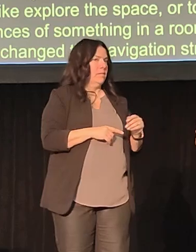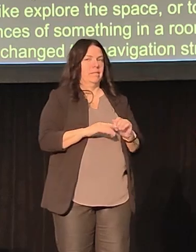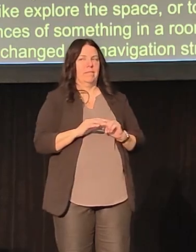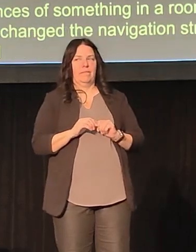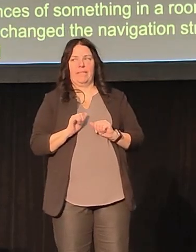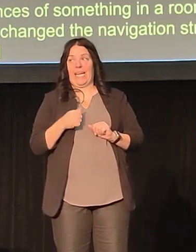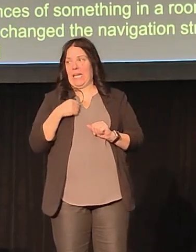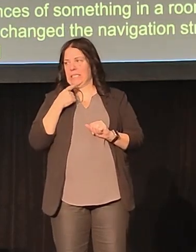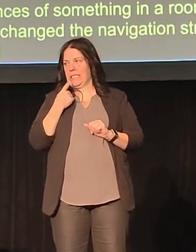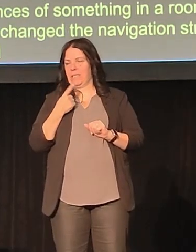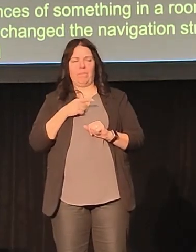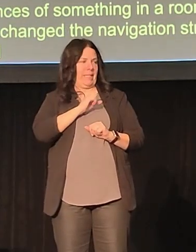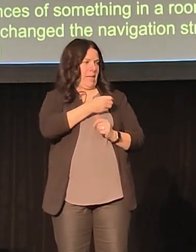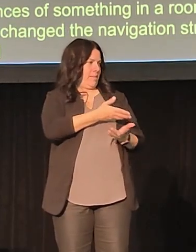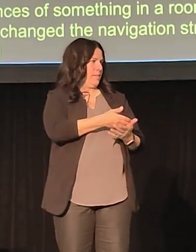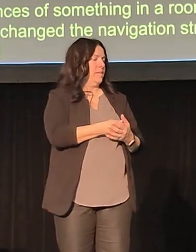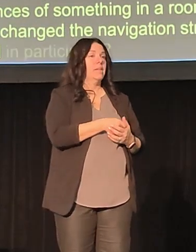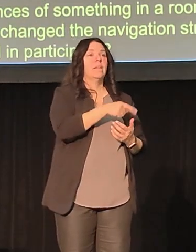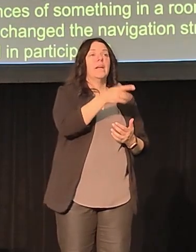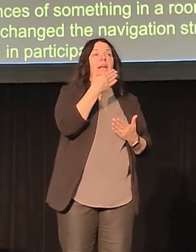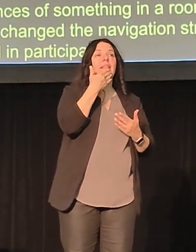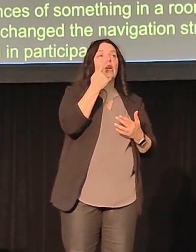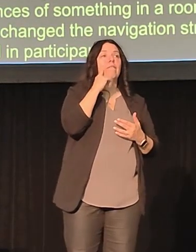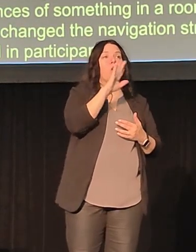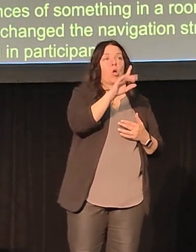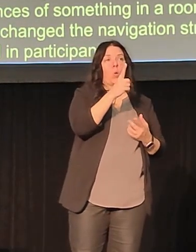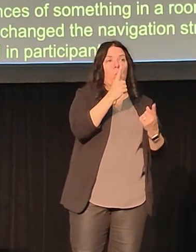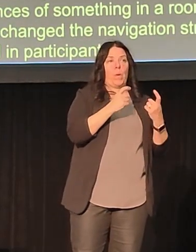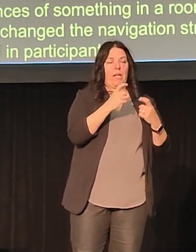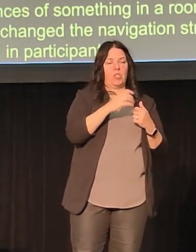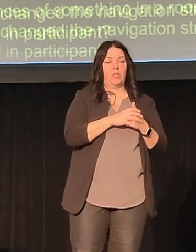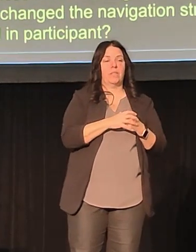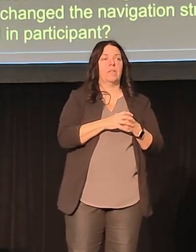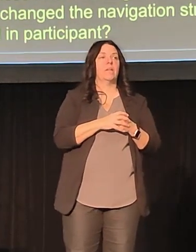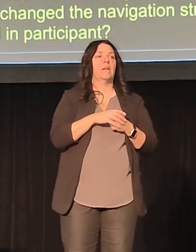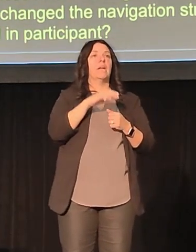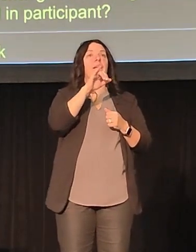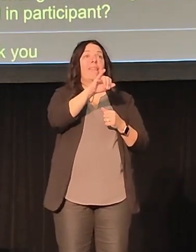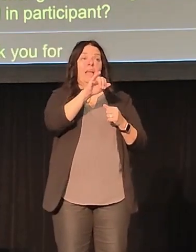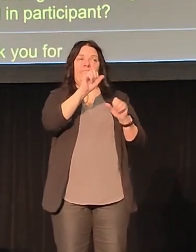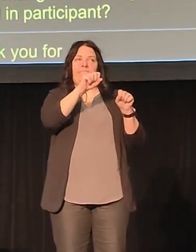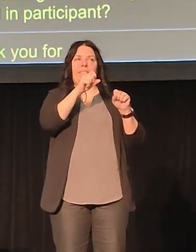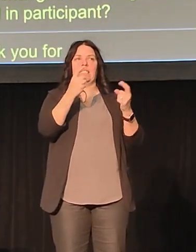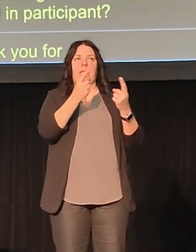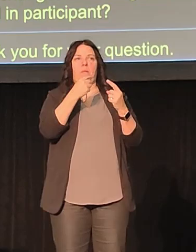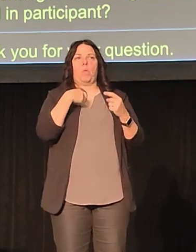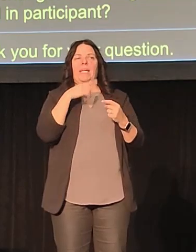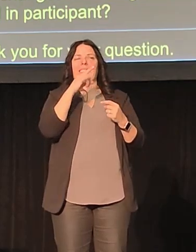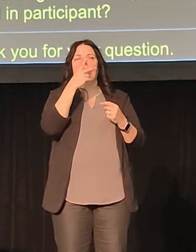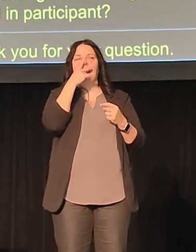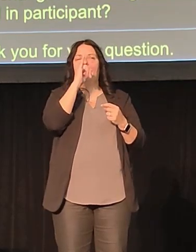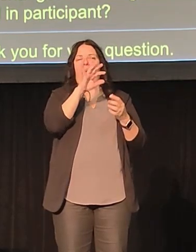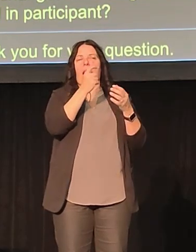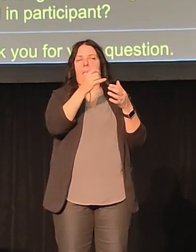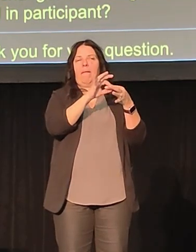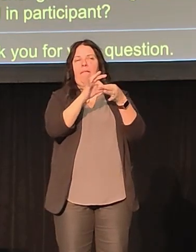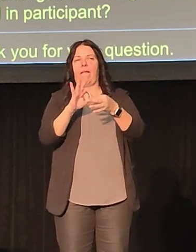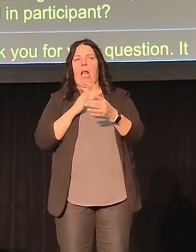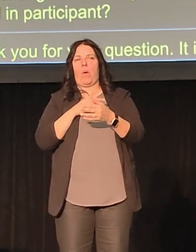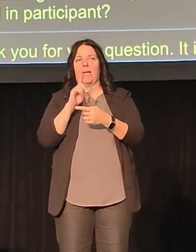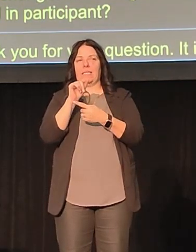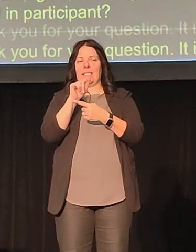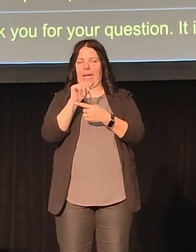Yes. Thank you for your question. It's actually something that we saw a little bit reflected out in our data, and it's